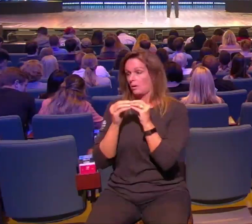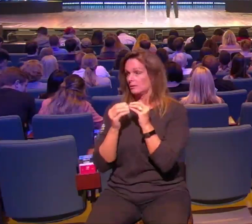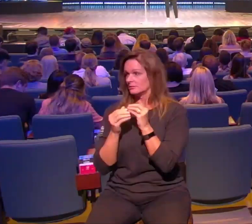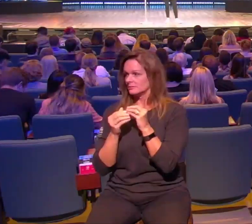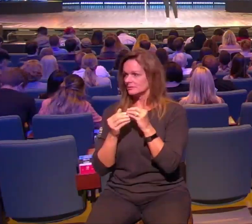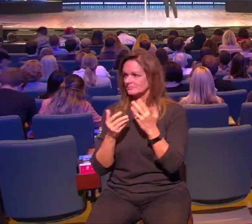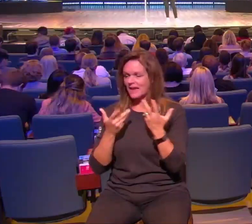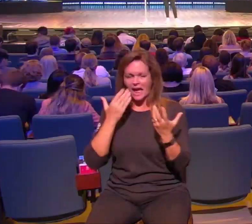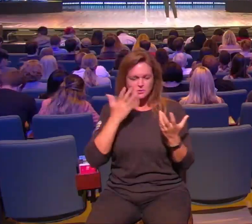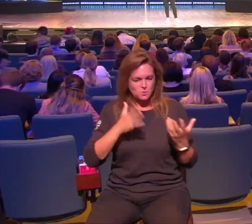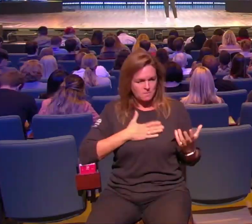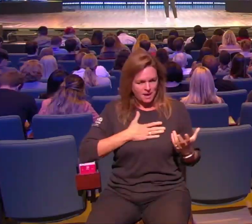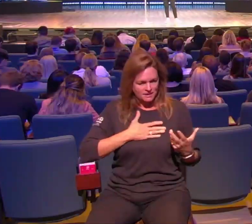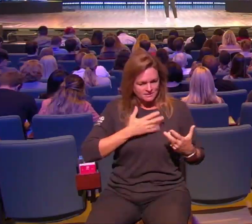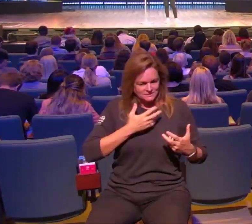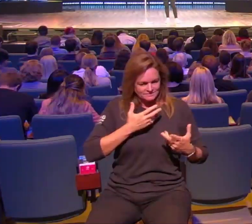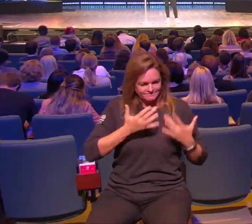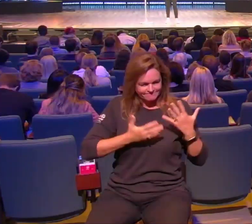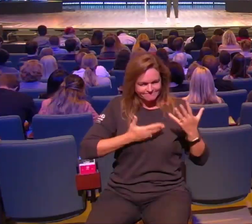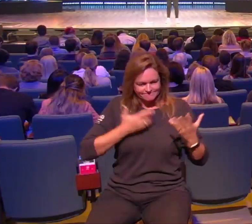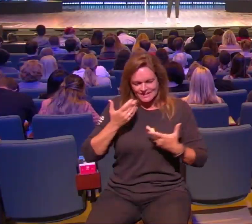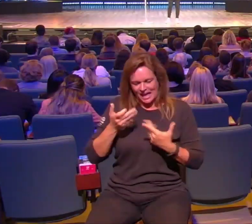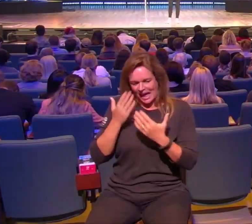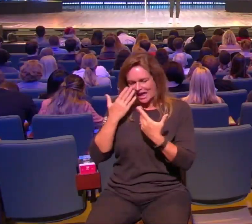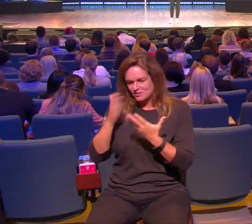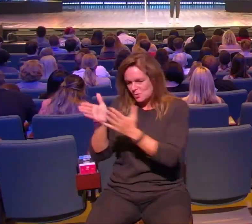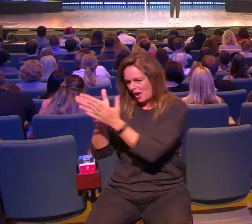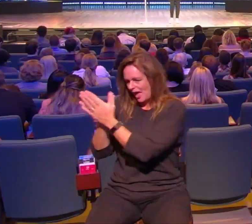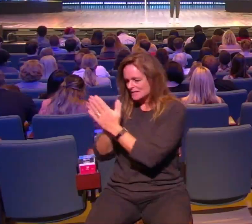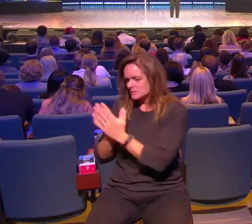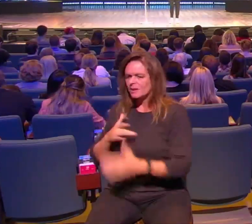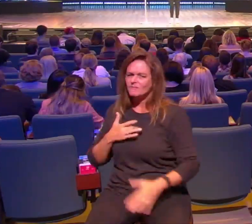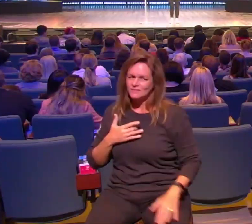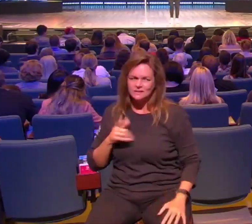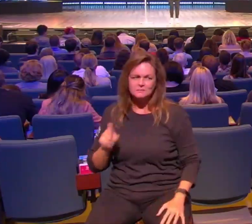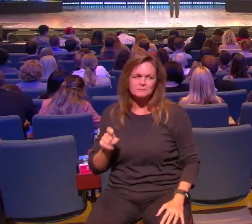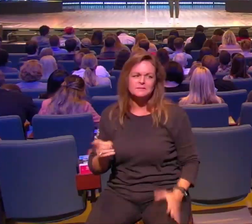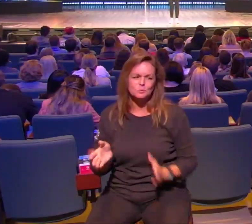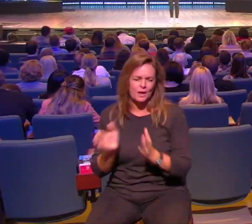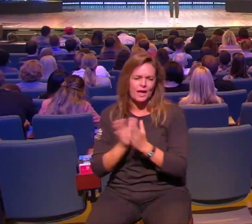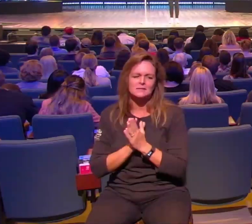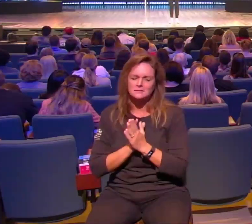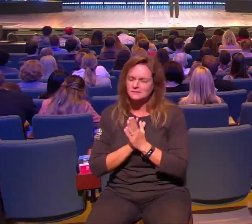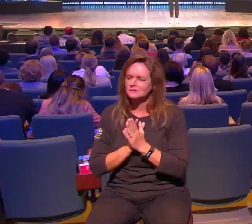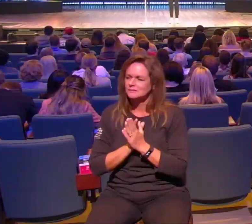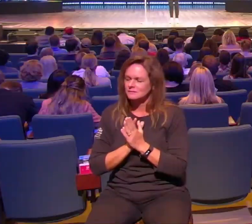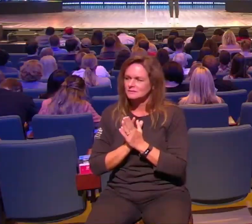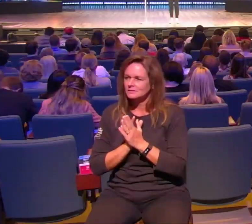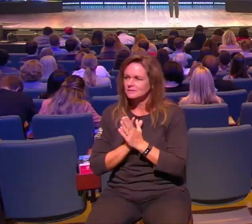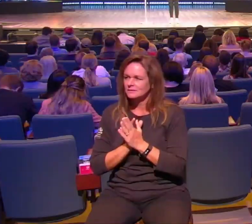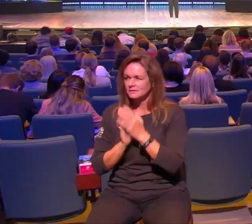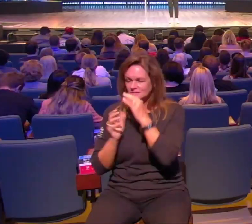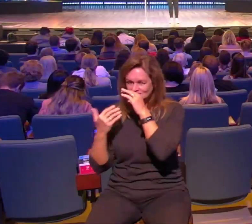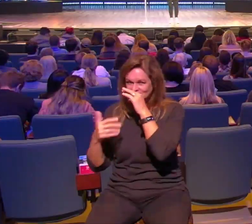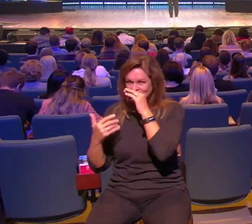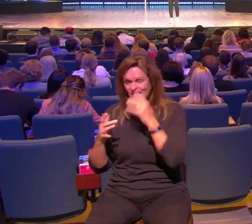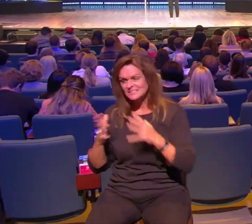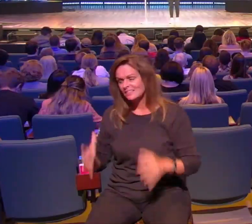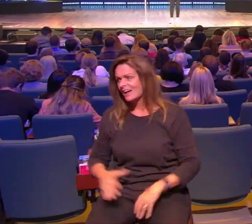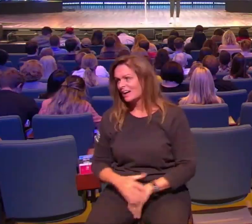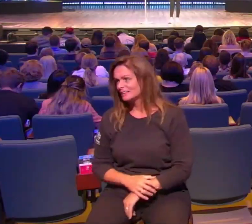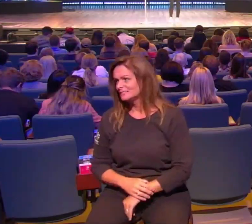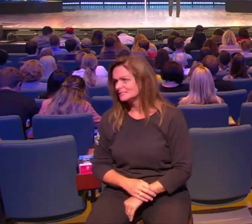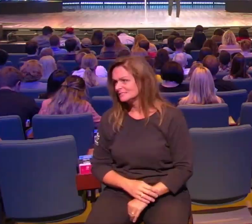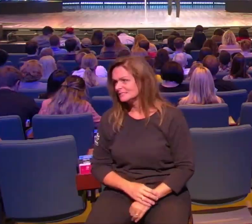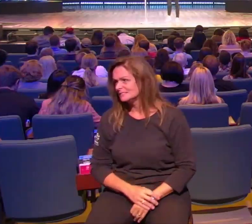know exactly what to ask for, but I have a sense that there has to be more. That's pretty specific. Ask God to